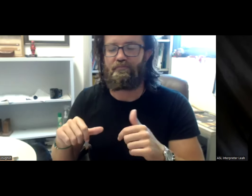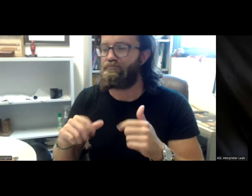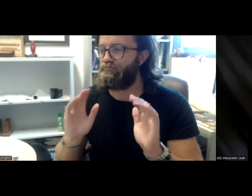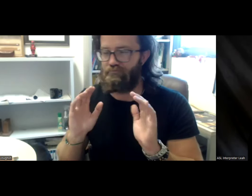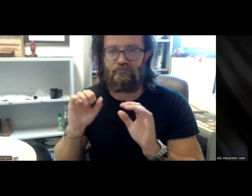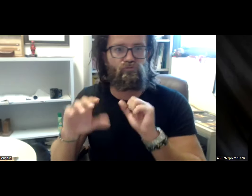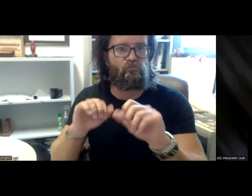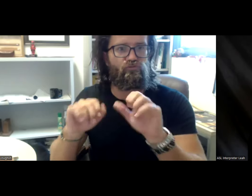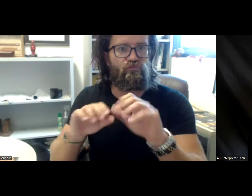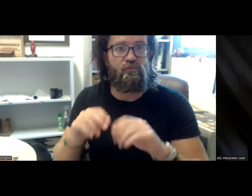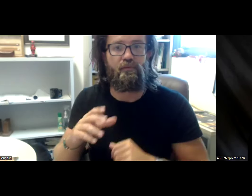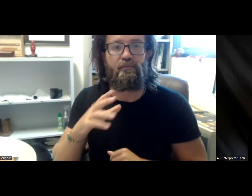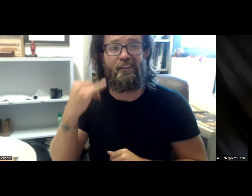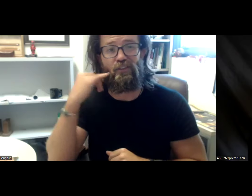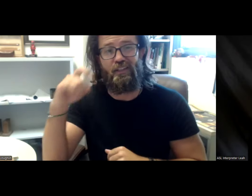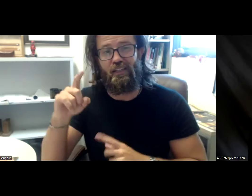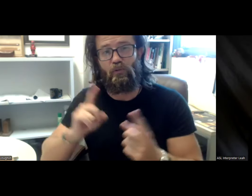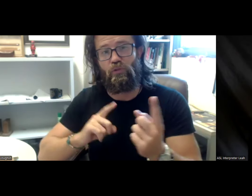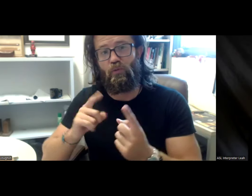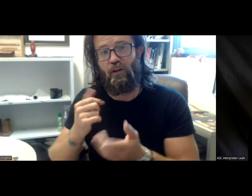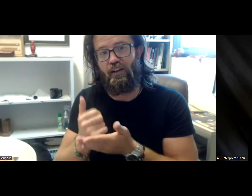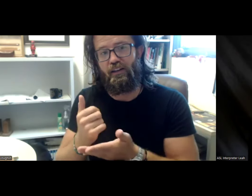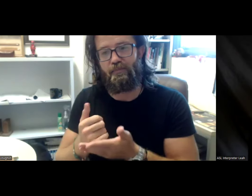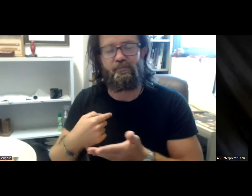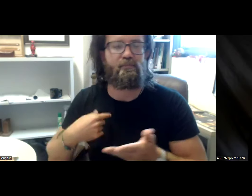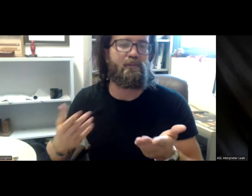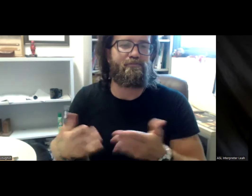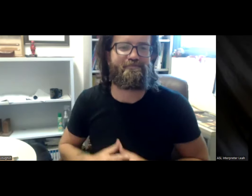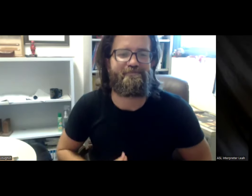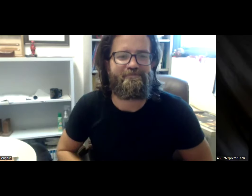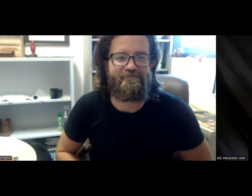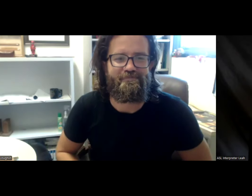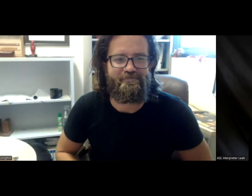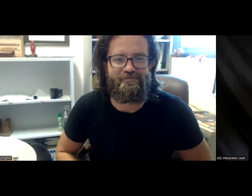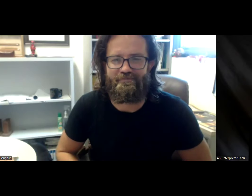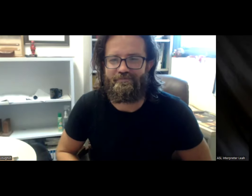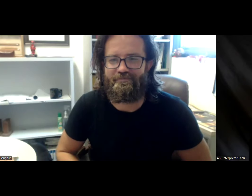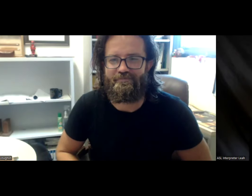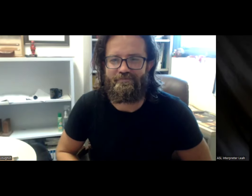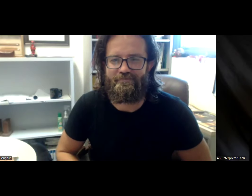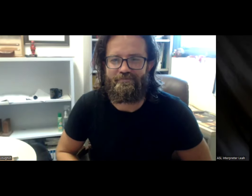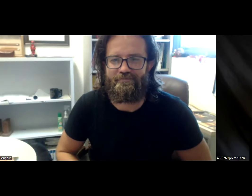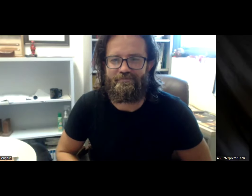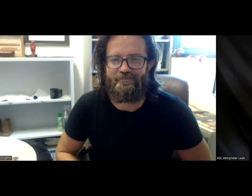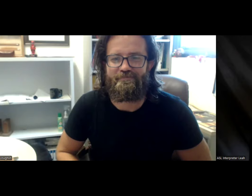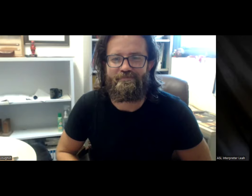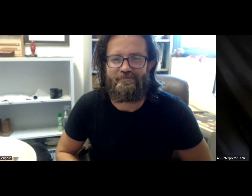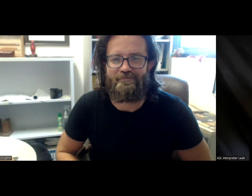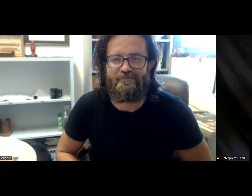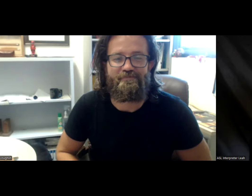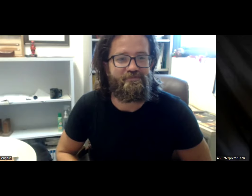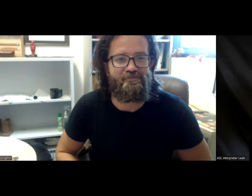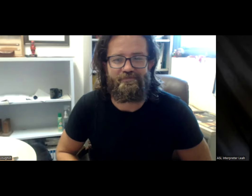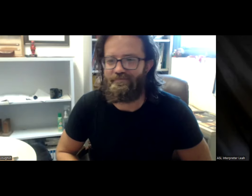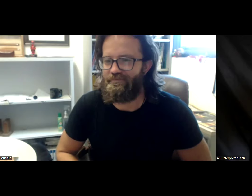have opportunities to practice signing. I will post those. If you need one-on-one help, let me know. I'm here.